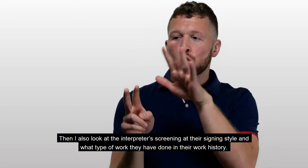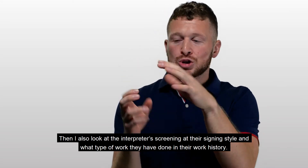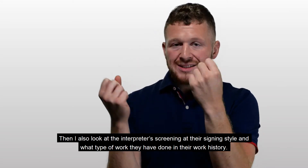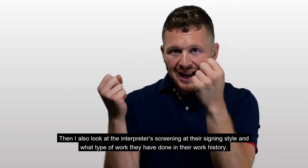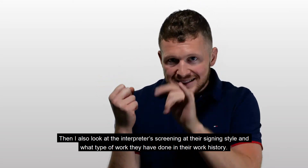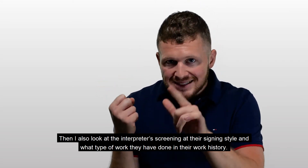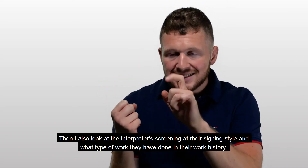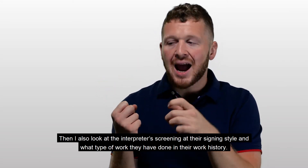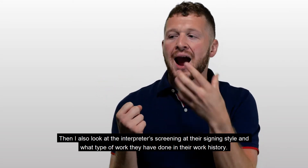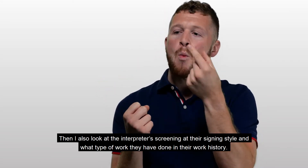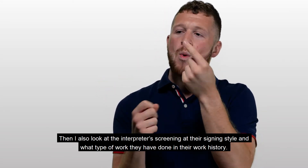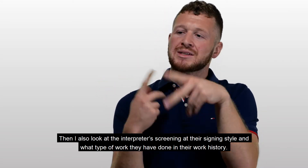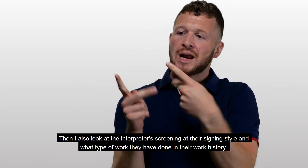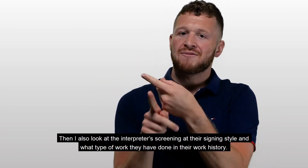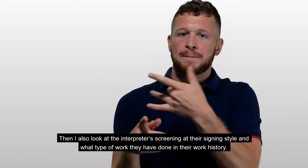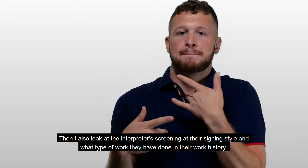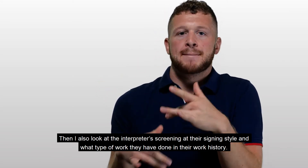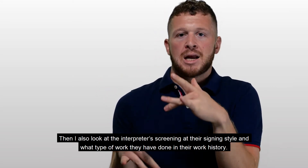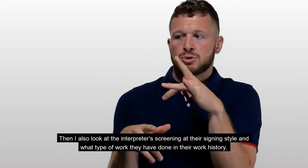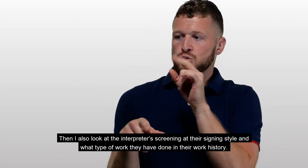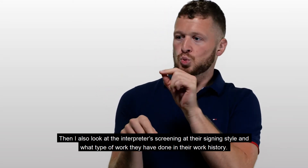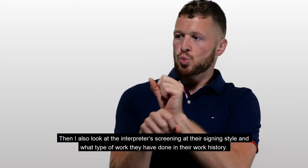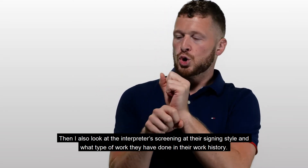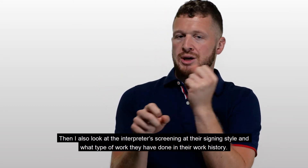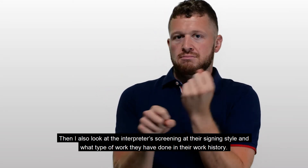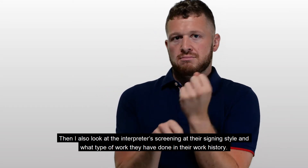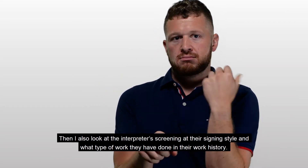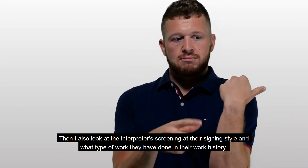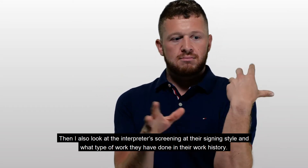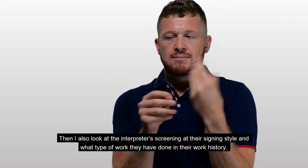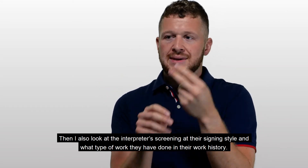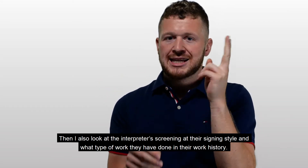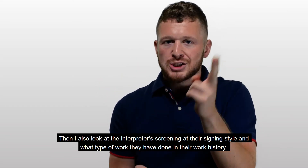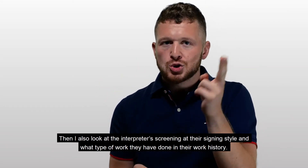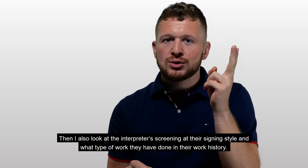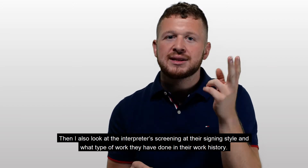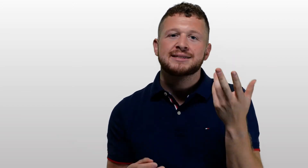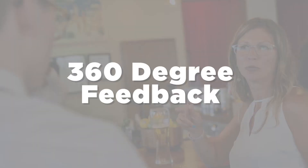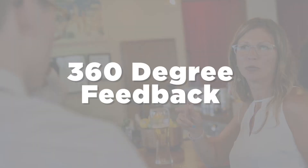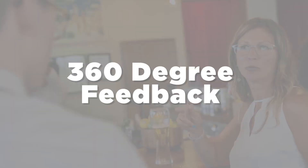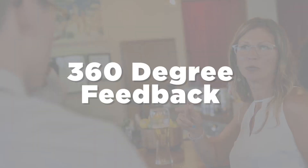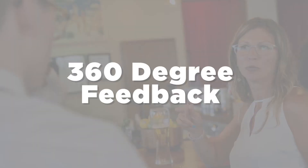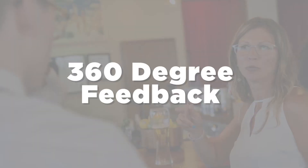signing style, and what type of work they have done in their work history.